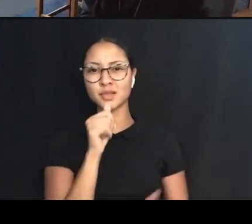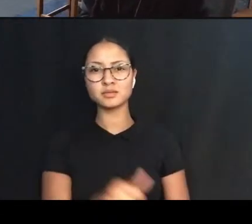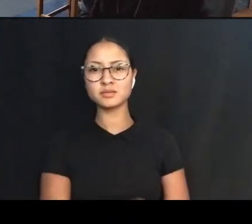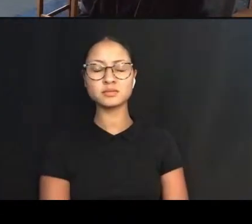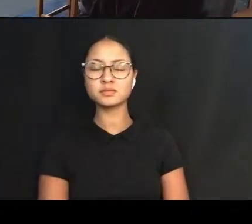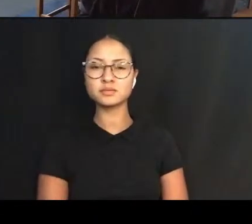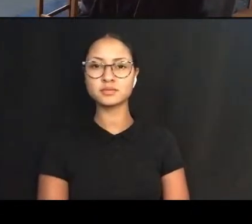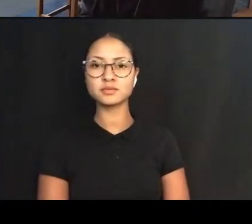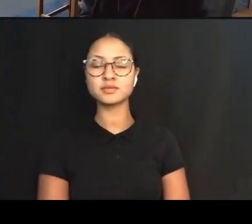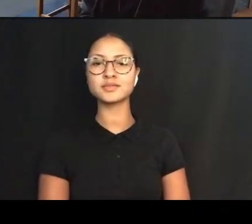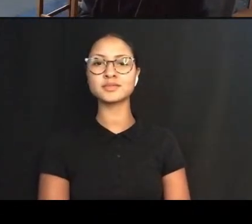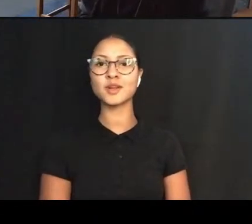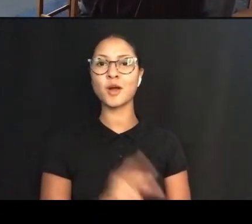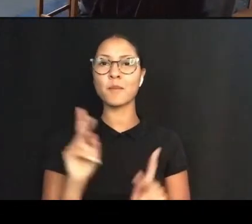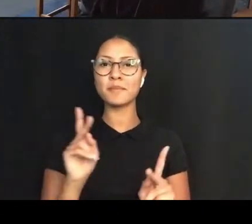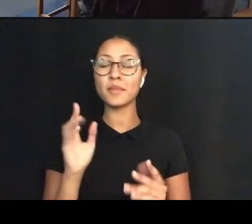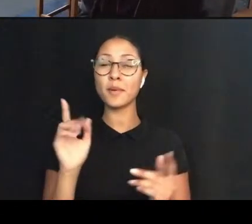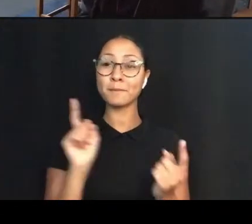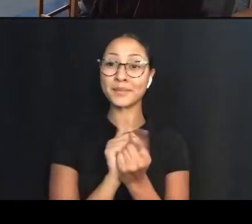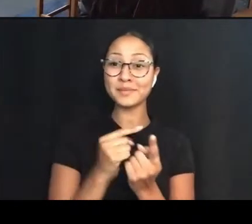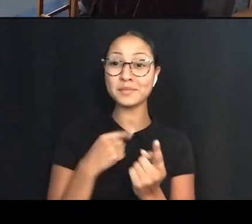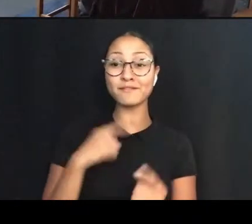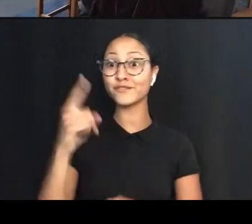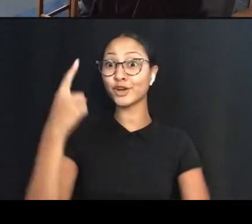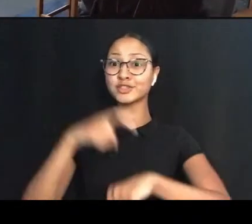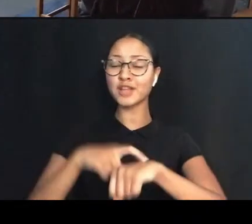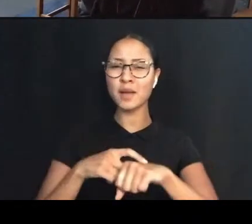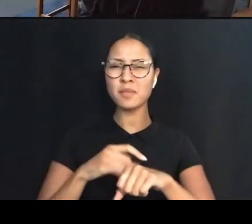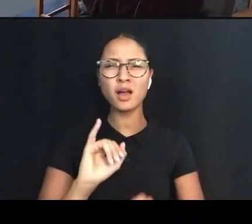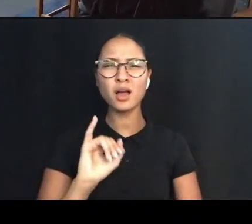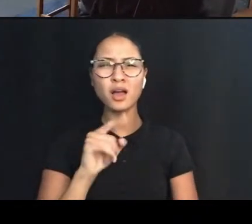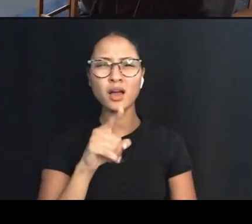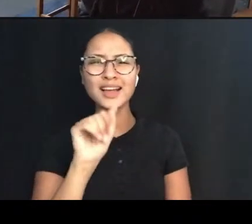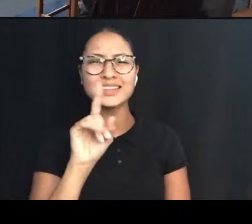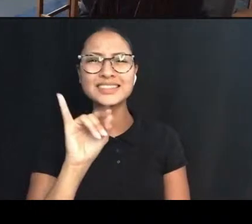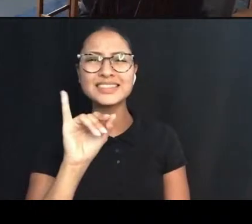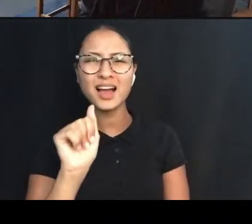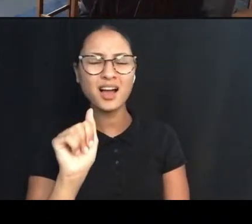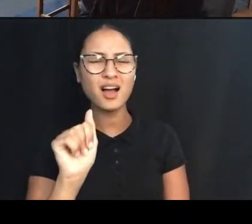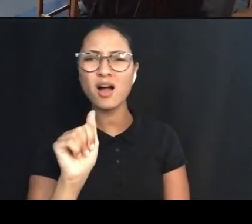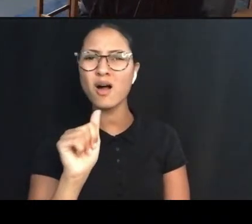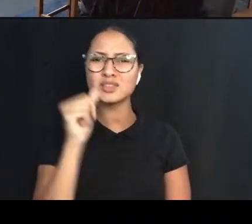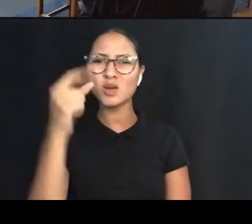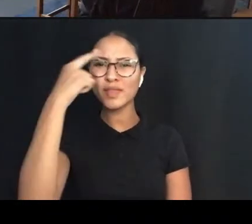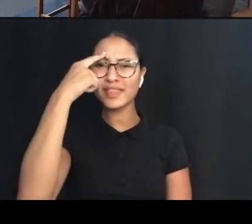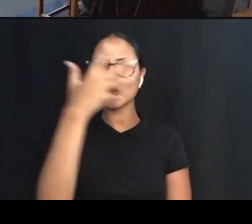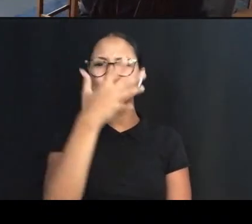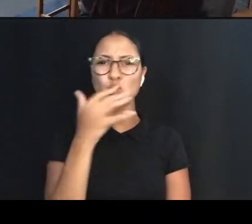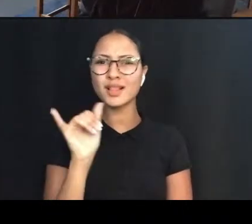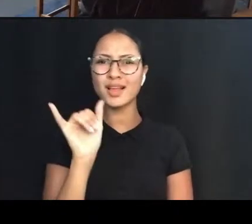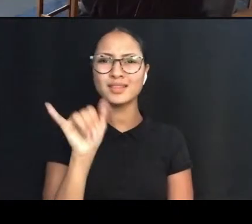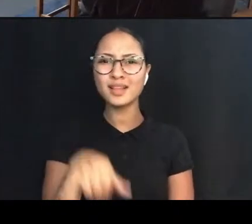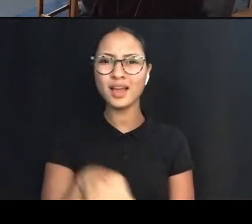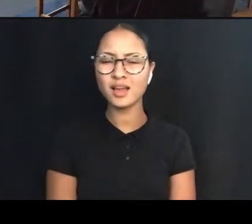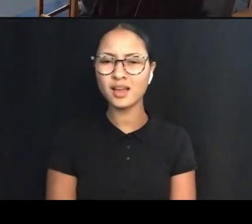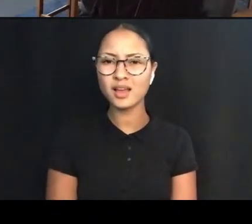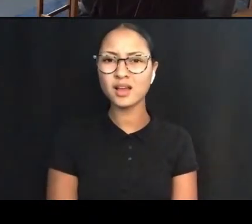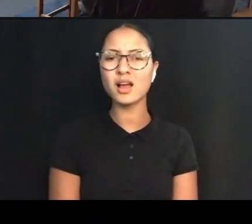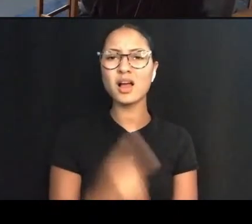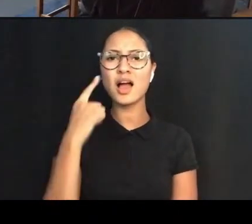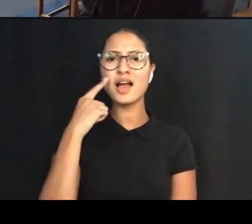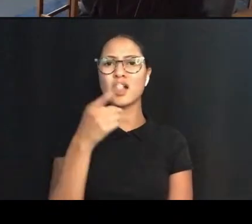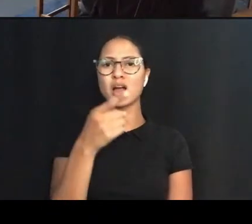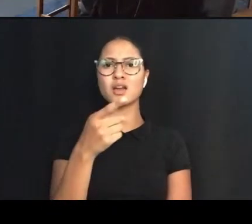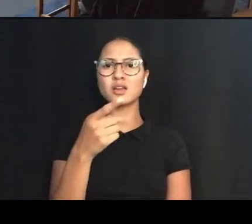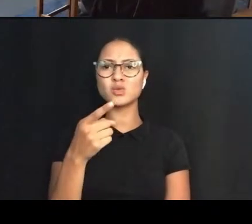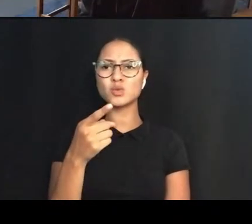Dia? Like if they haven't seen you, they're like, oh, I didn't think he was gonna look like that. Oh, I didn't think he was gonna sound like that. Oh, you think you Black? Like,